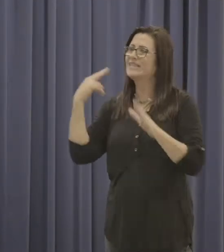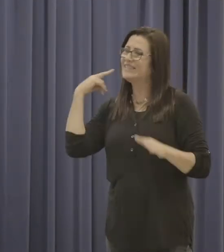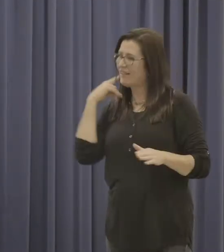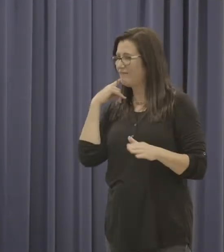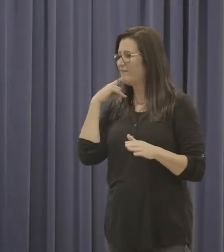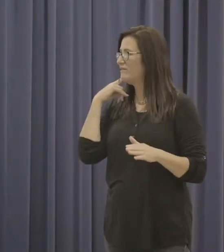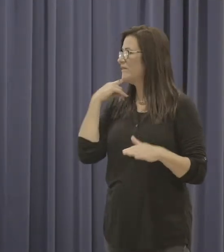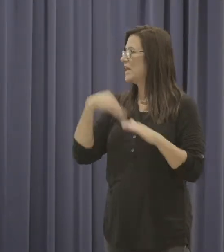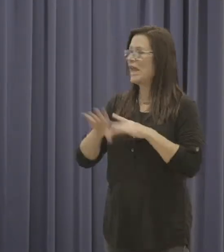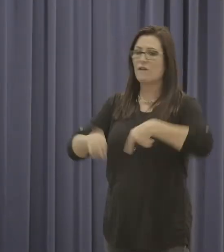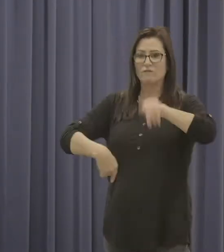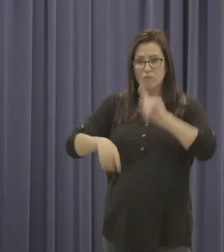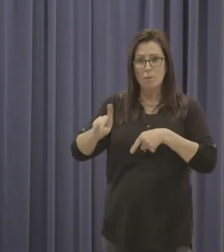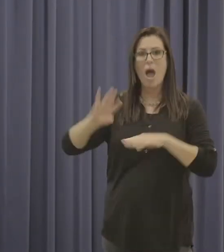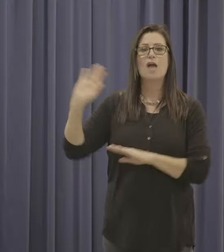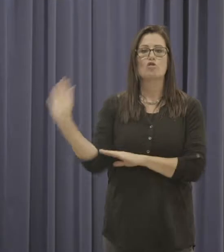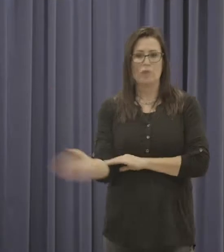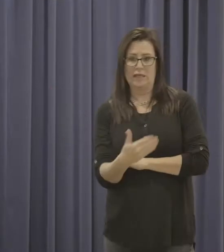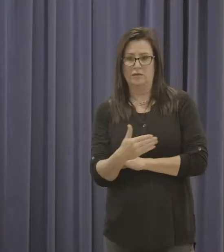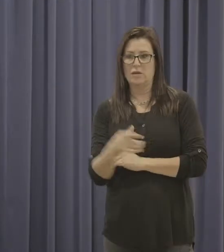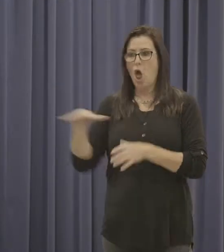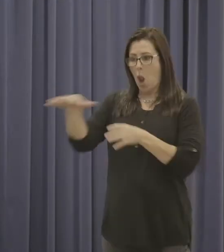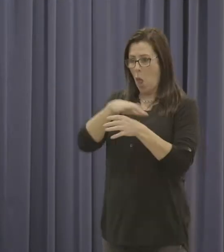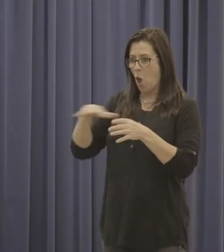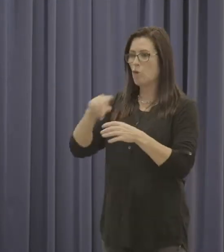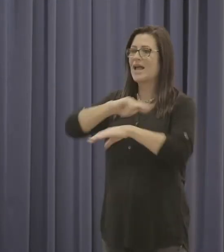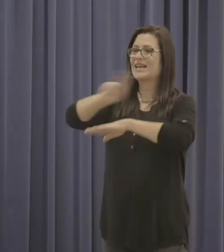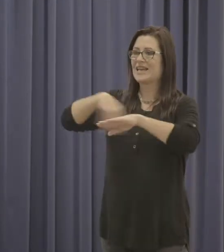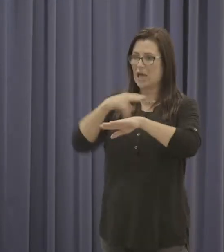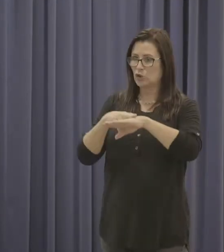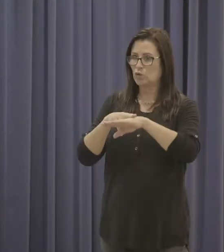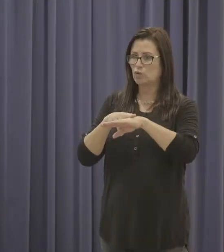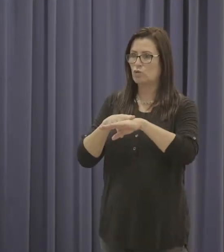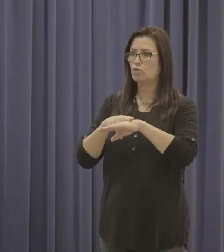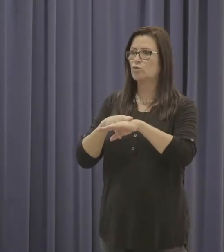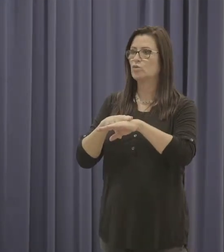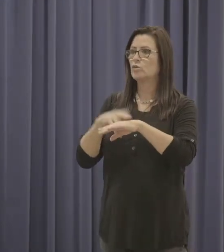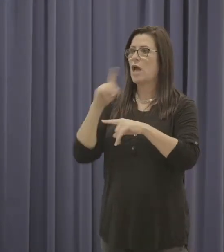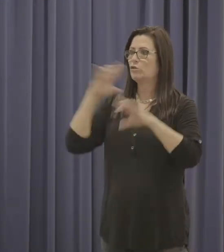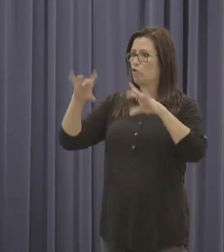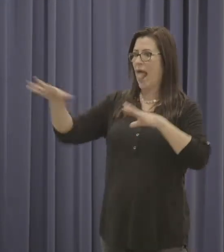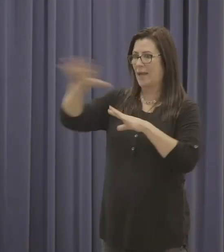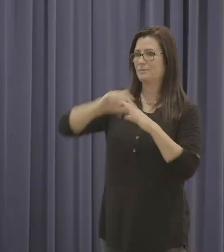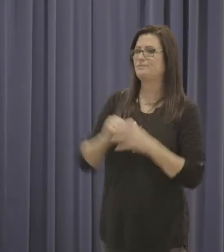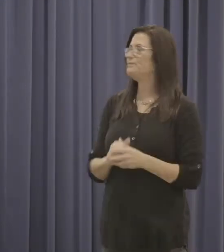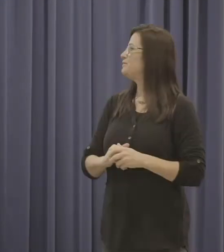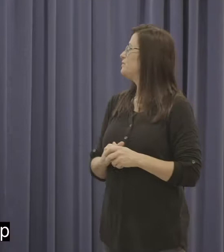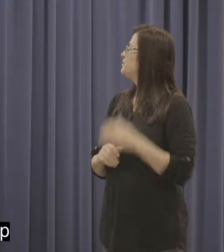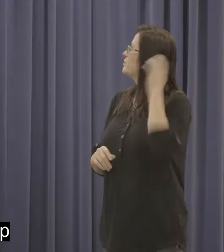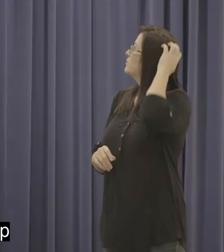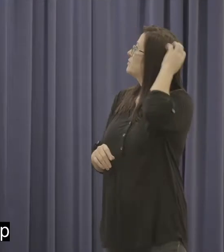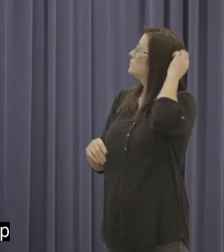community in football and cricket, both locally, nationally, and also Australia.